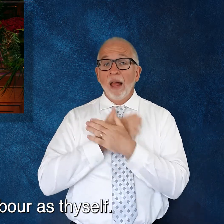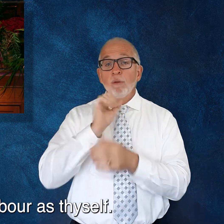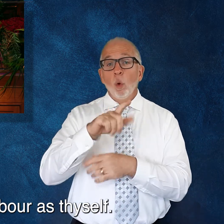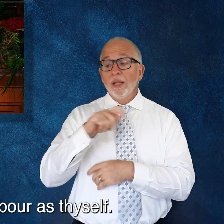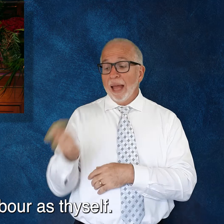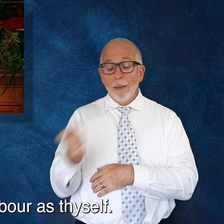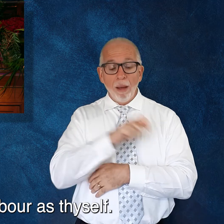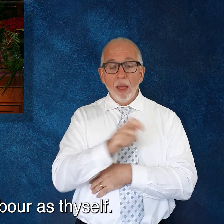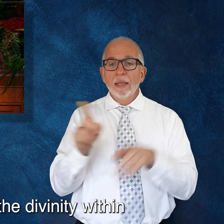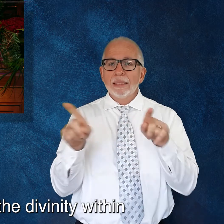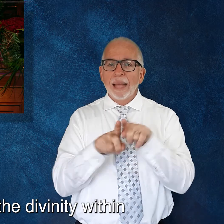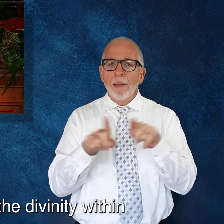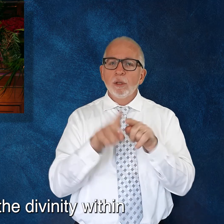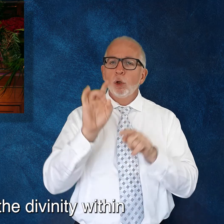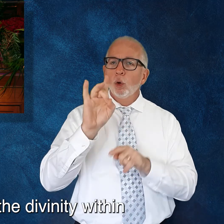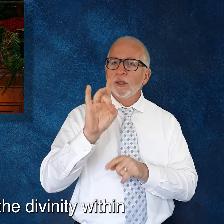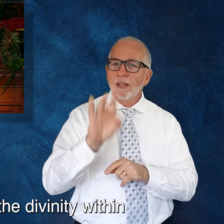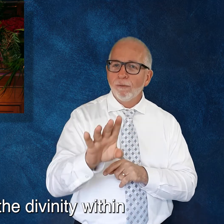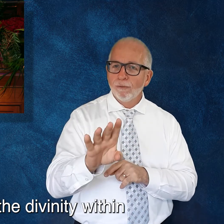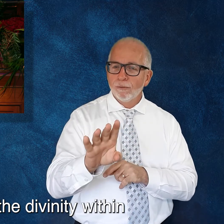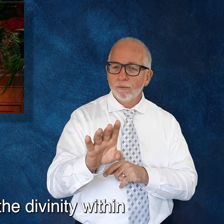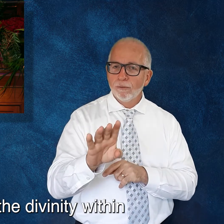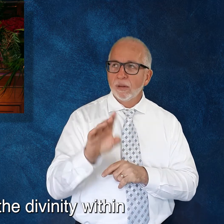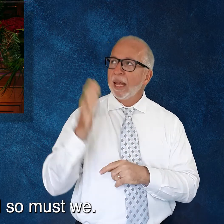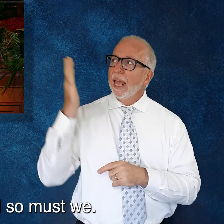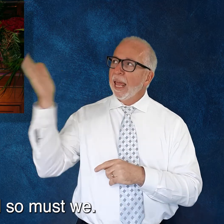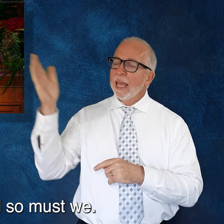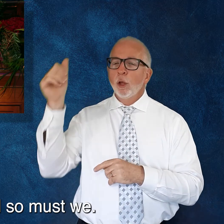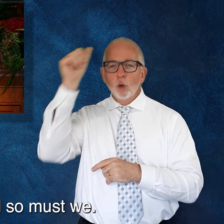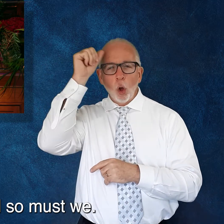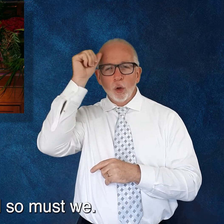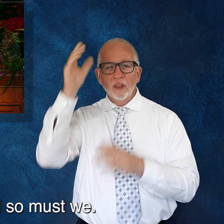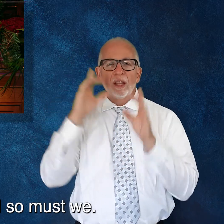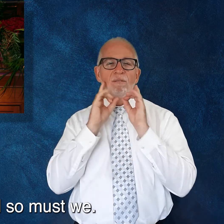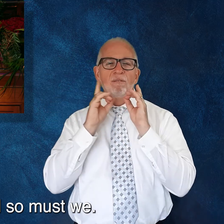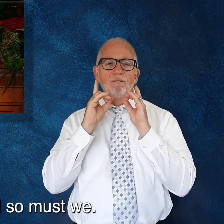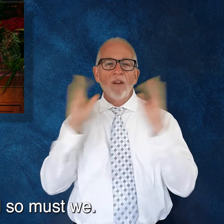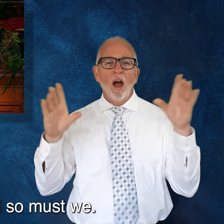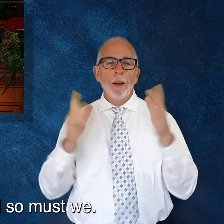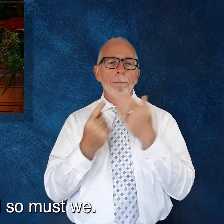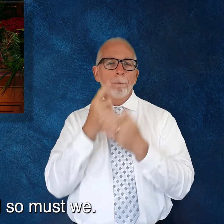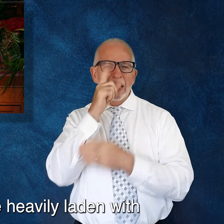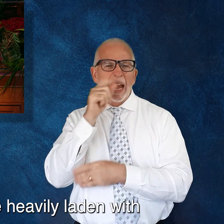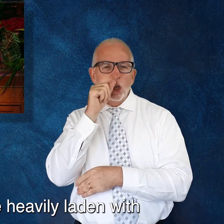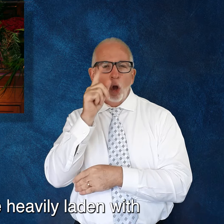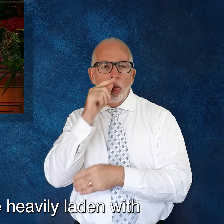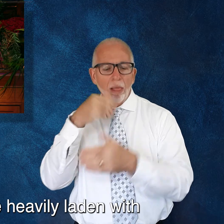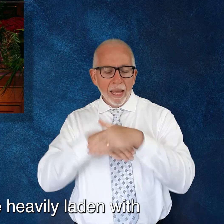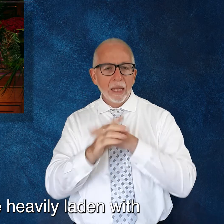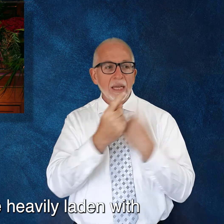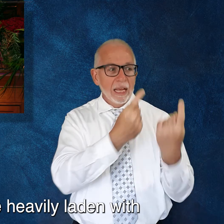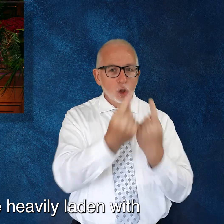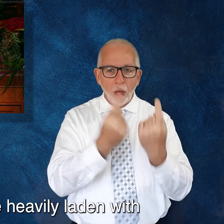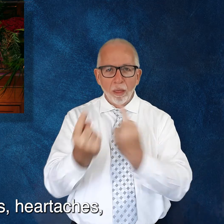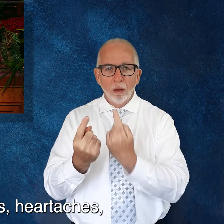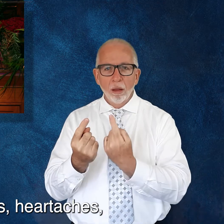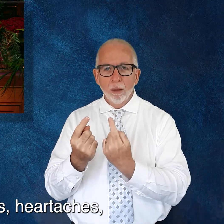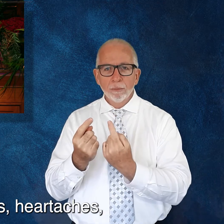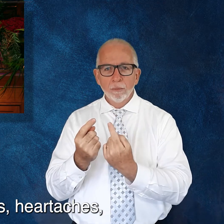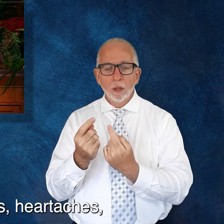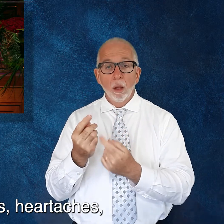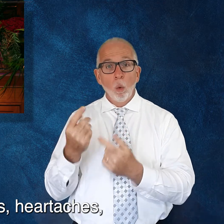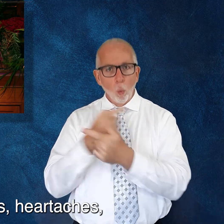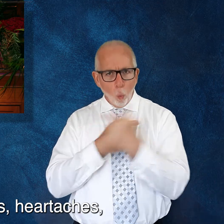thyself. He values the divinity within us, and so must we. When we are heavy laden with